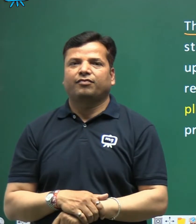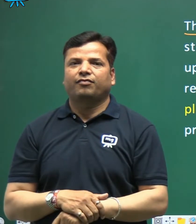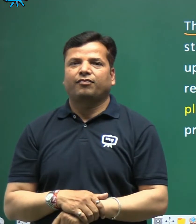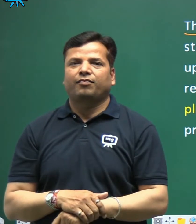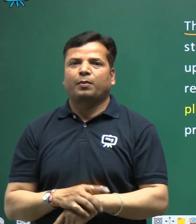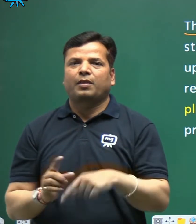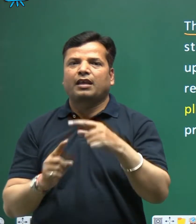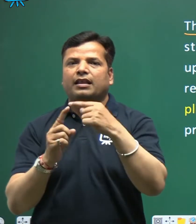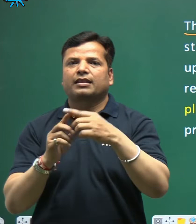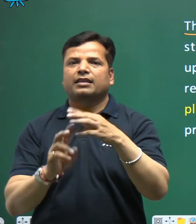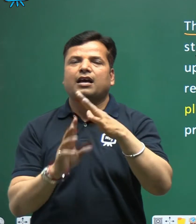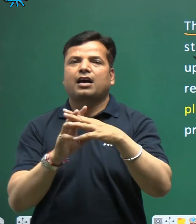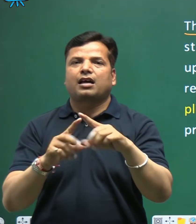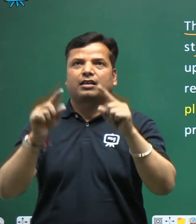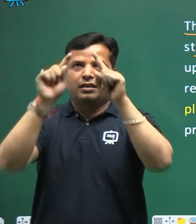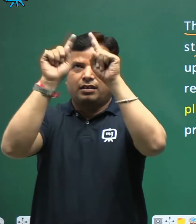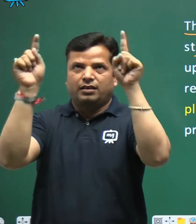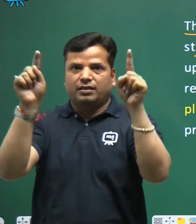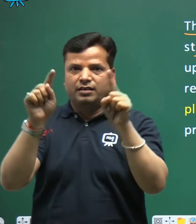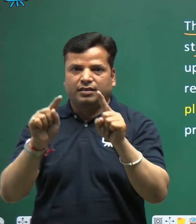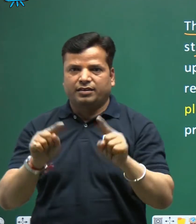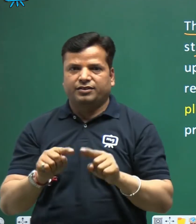that the statue